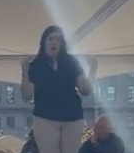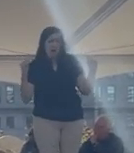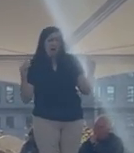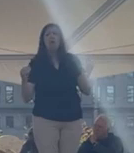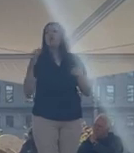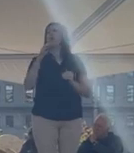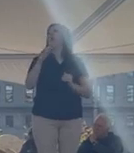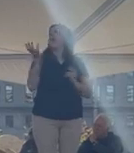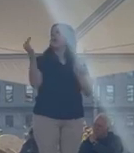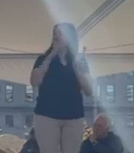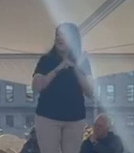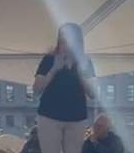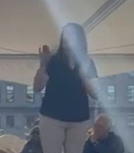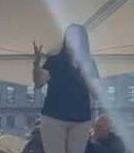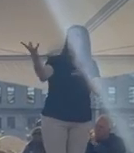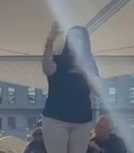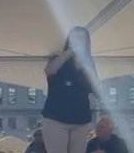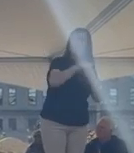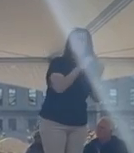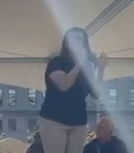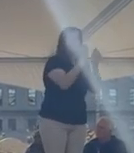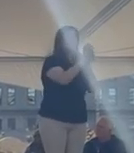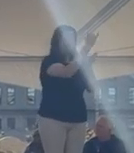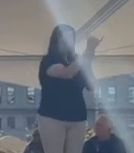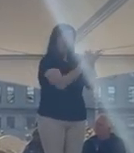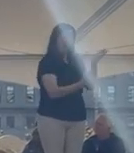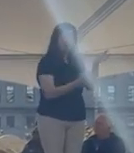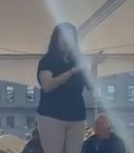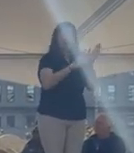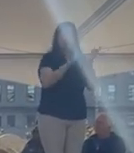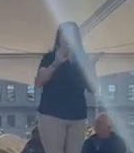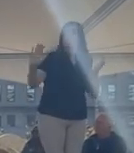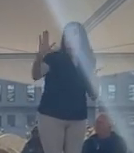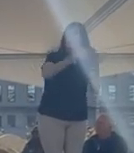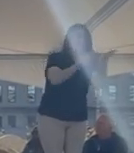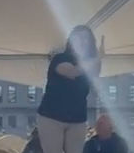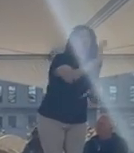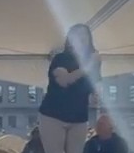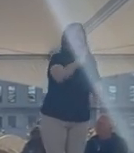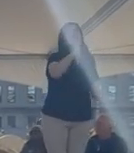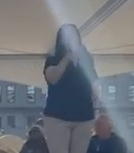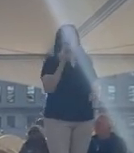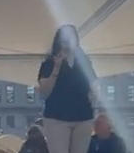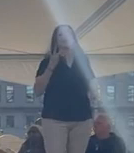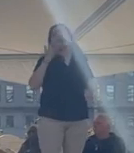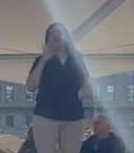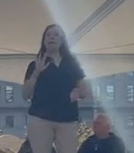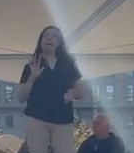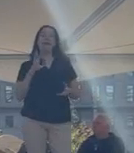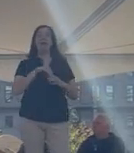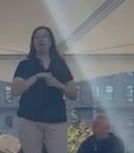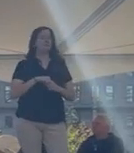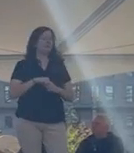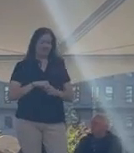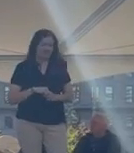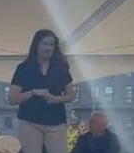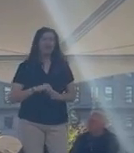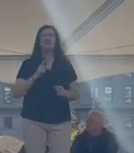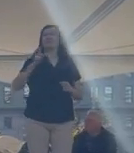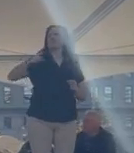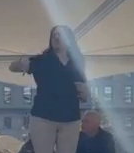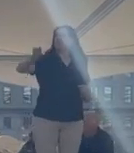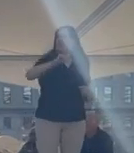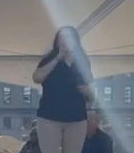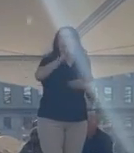again, participation in the arts is a right, not a privilege. Not everyone here today is an artist or